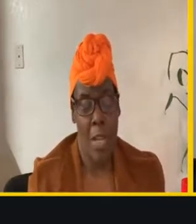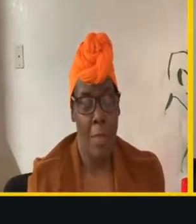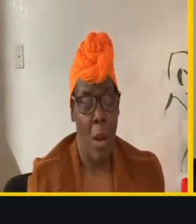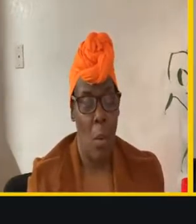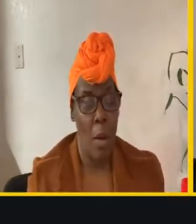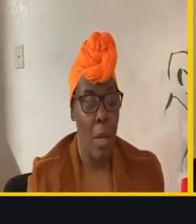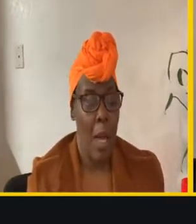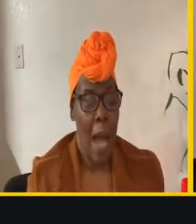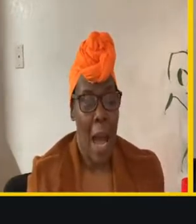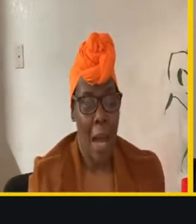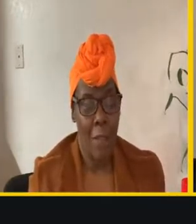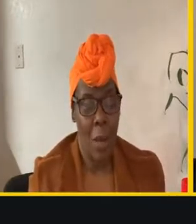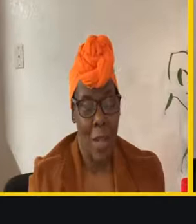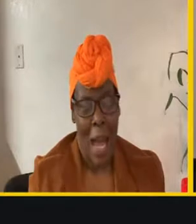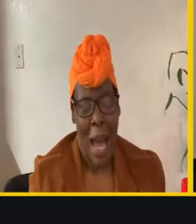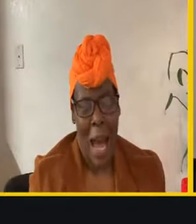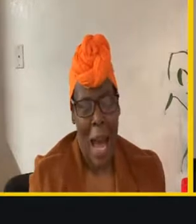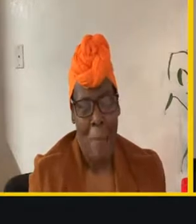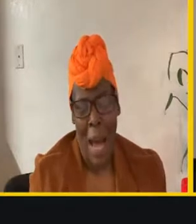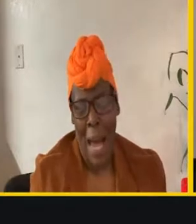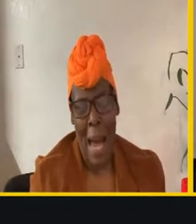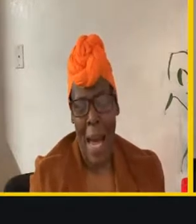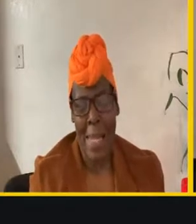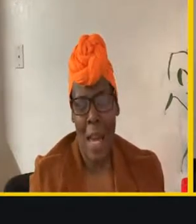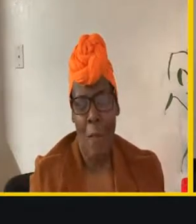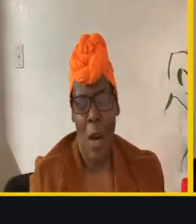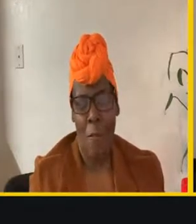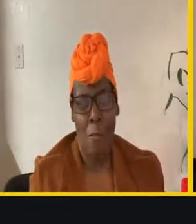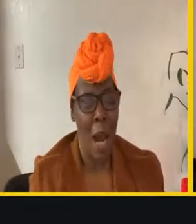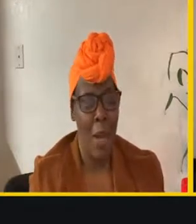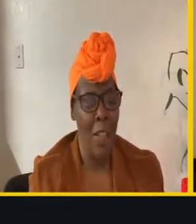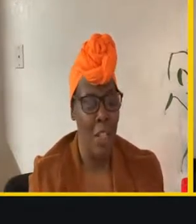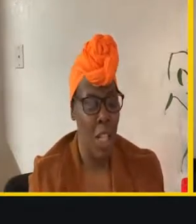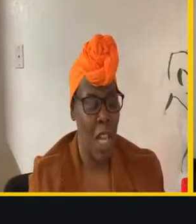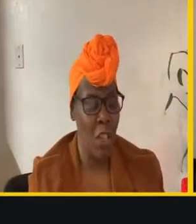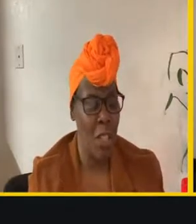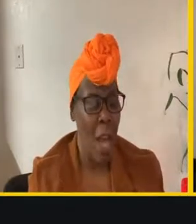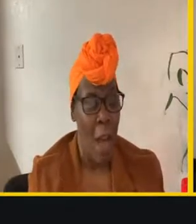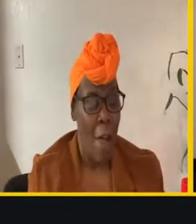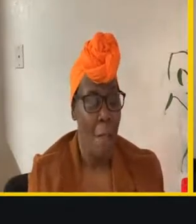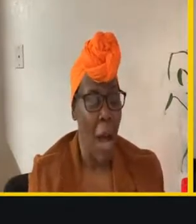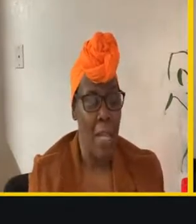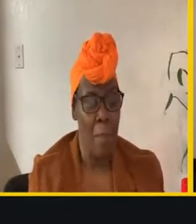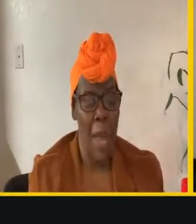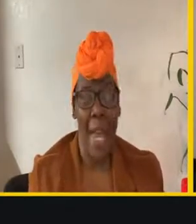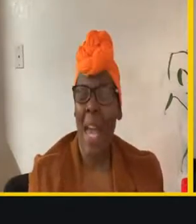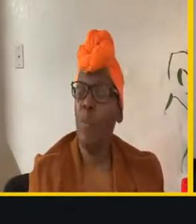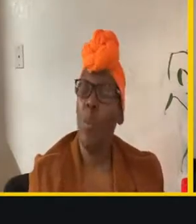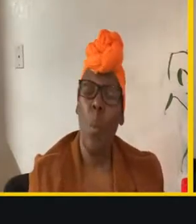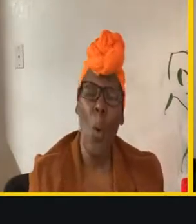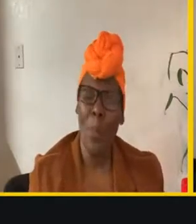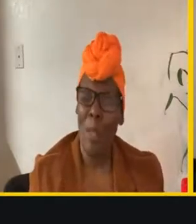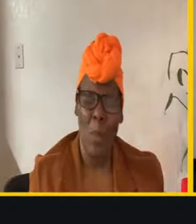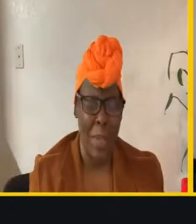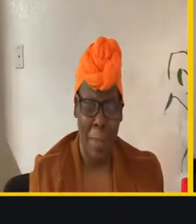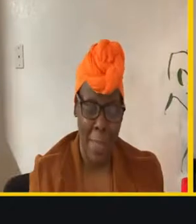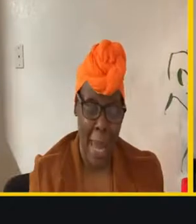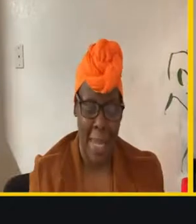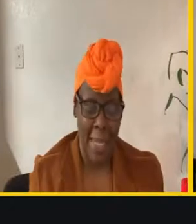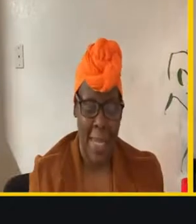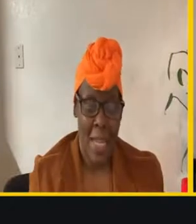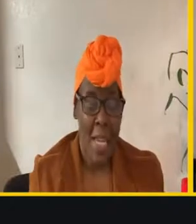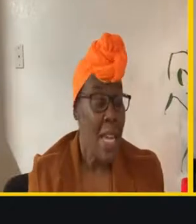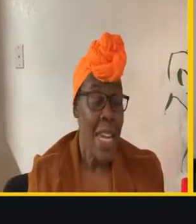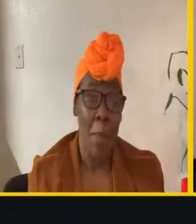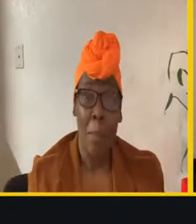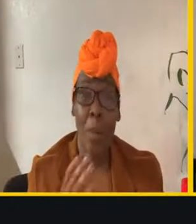man praised my work. I felt my high level of private education finally pay and reward me with a